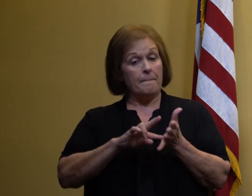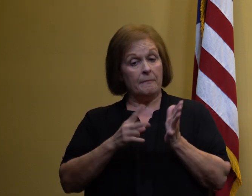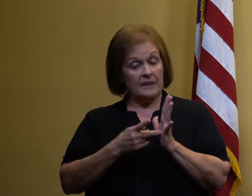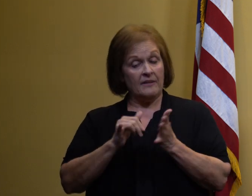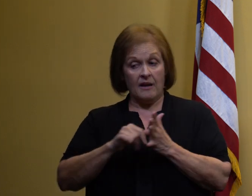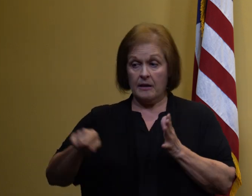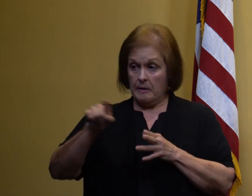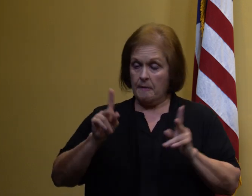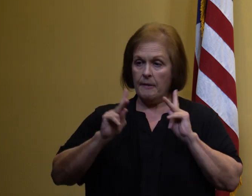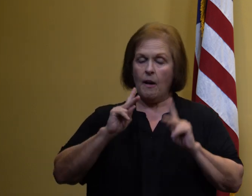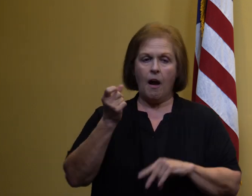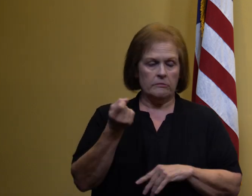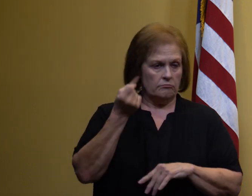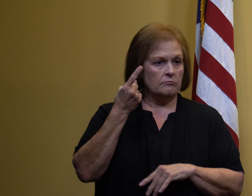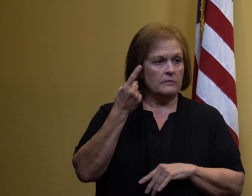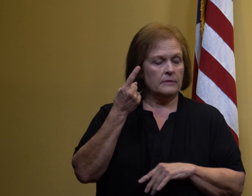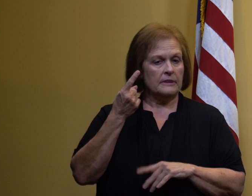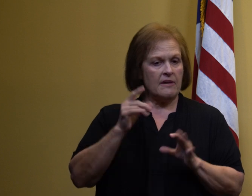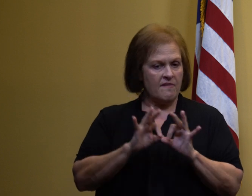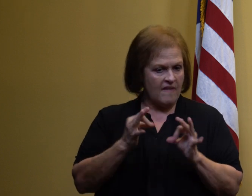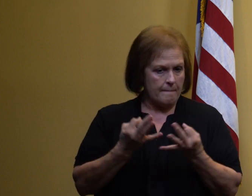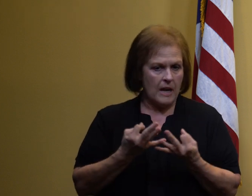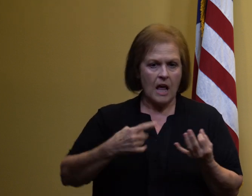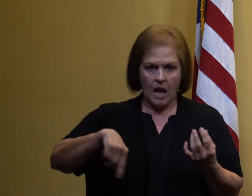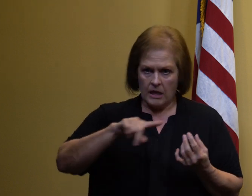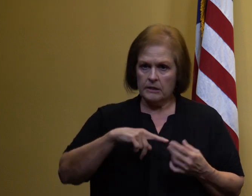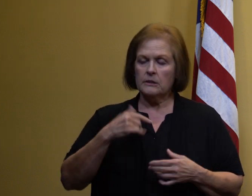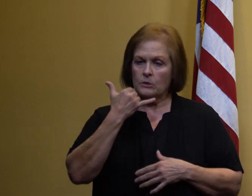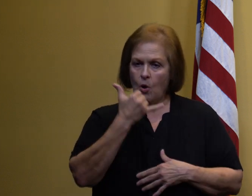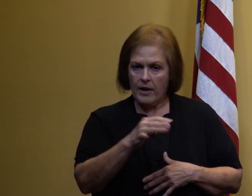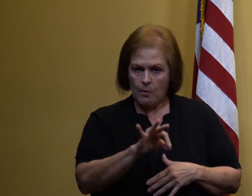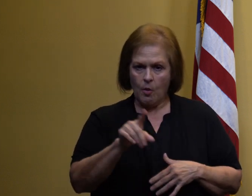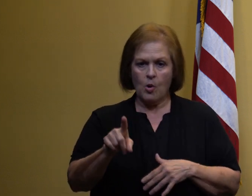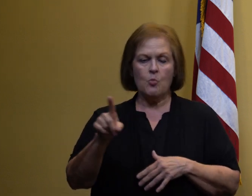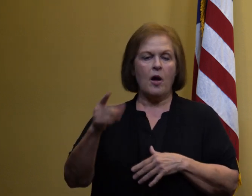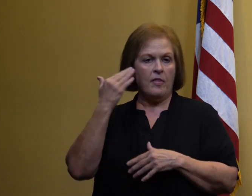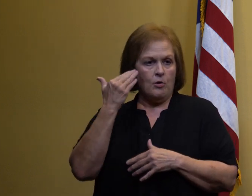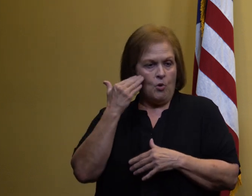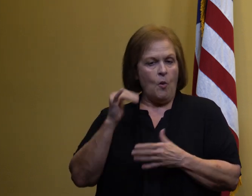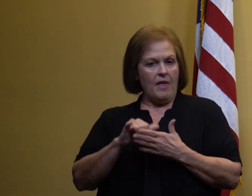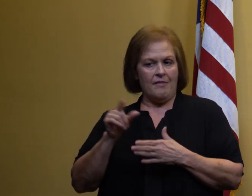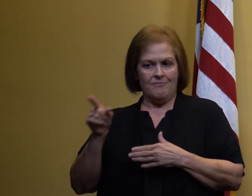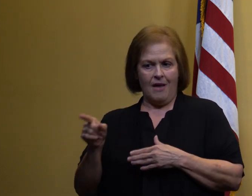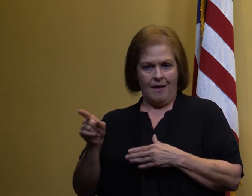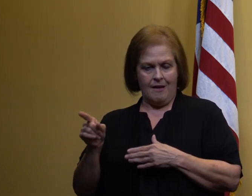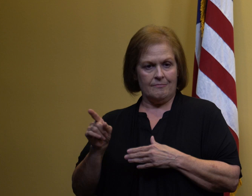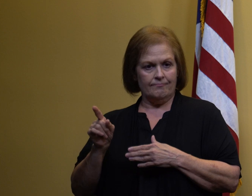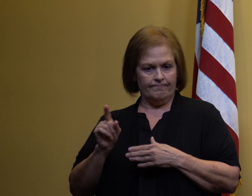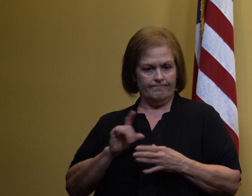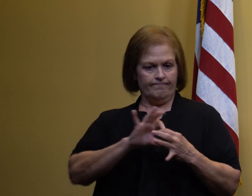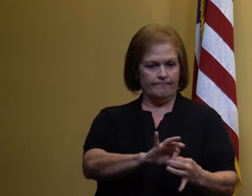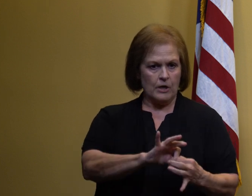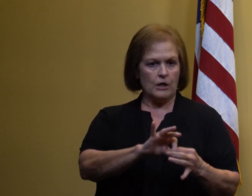our residents understand, the families are calling 911, they know that they are being connected in real